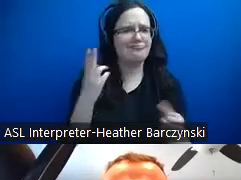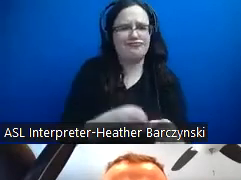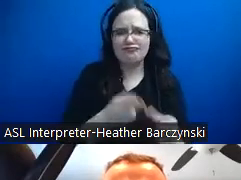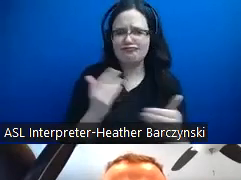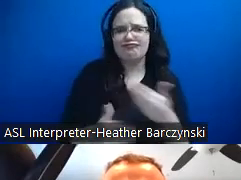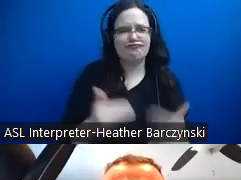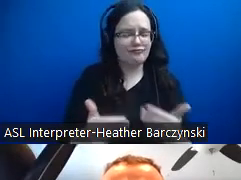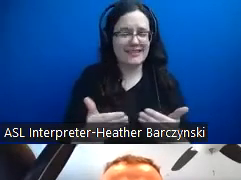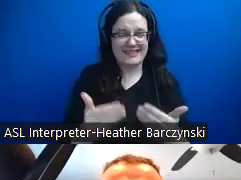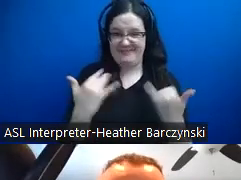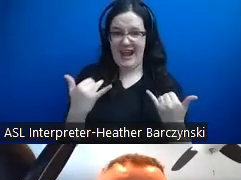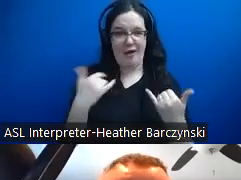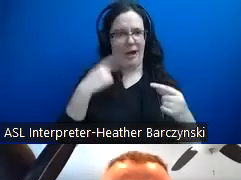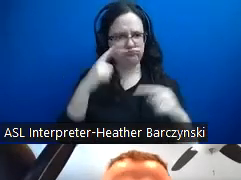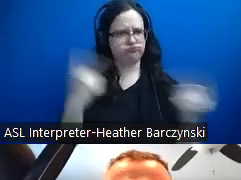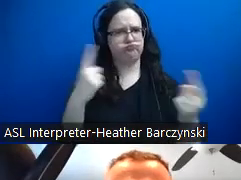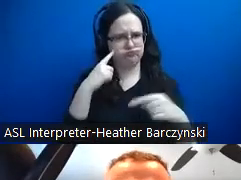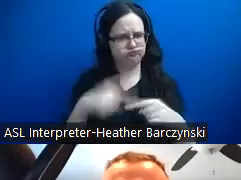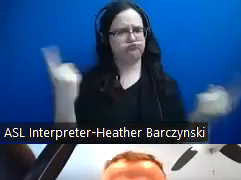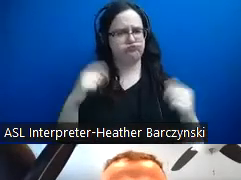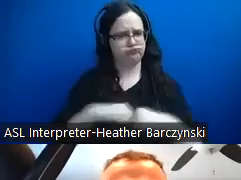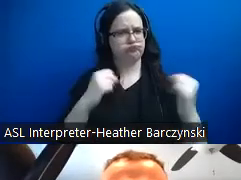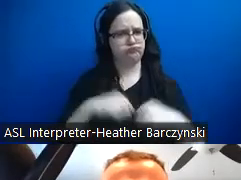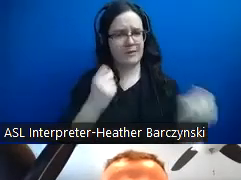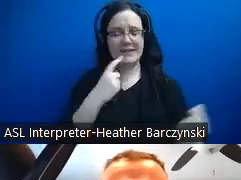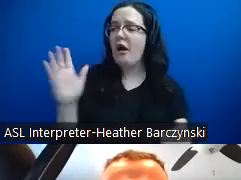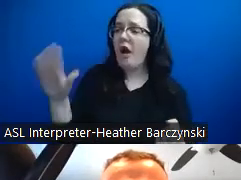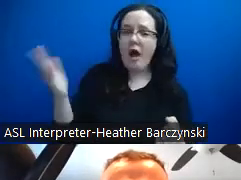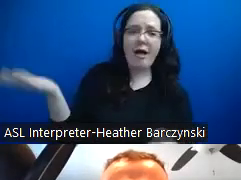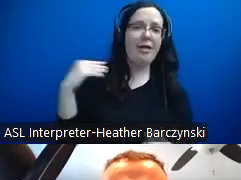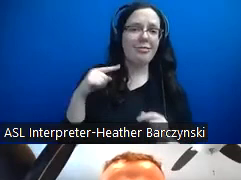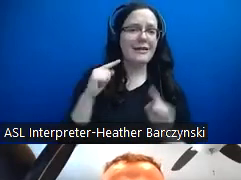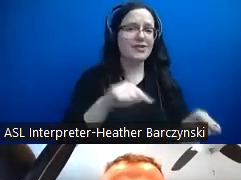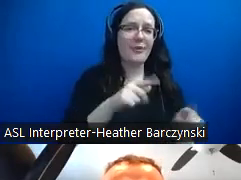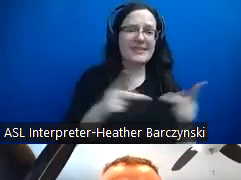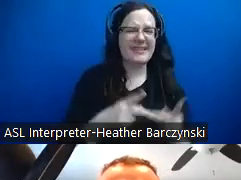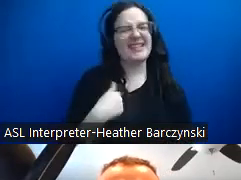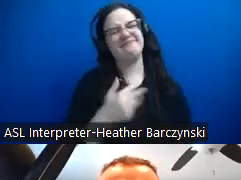things. They would want to go places and I'd be like, nope, I don't want to go. I'm good.